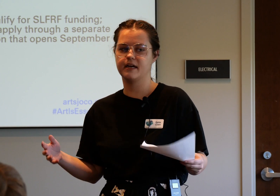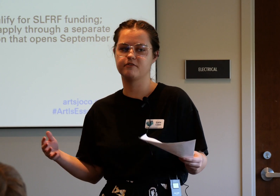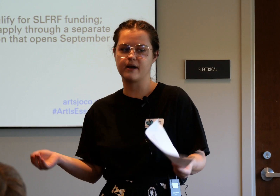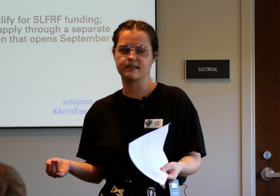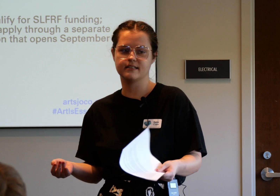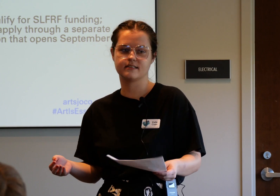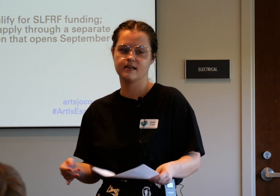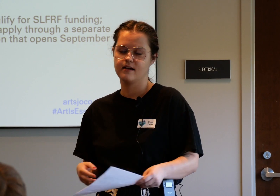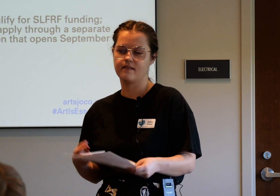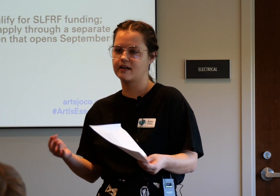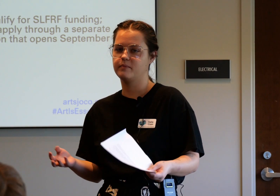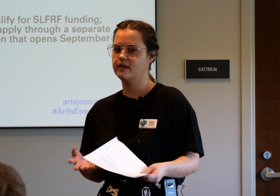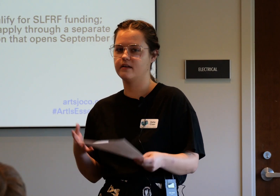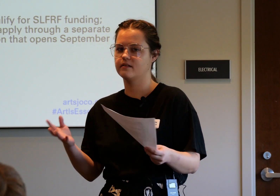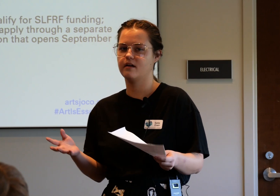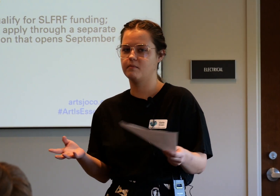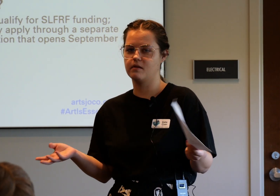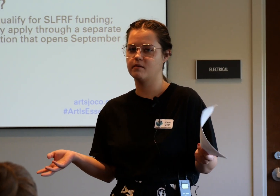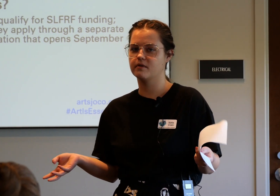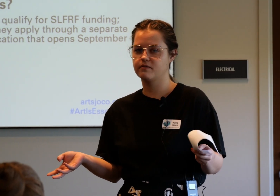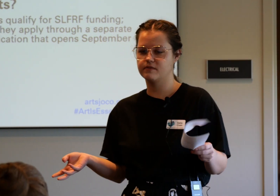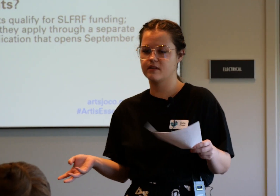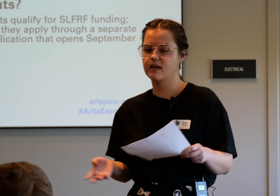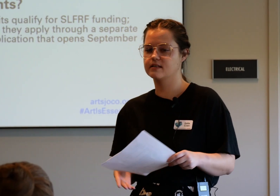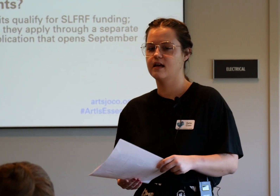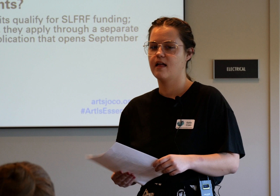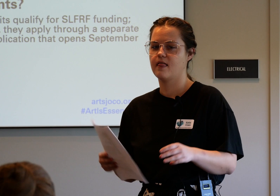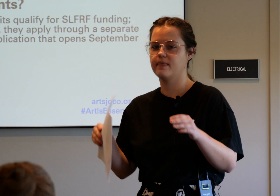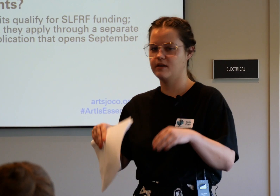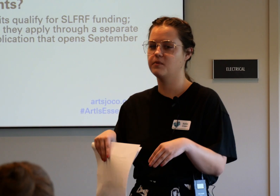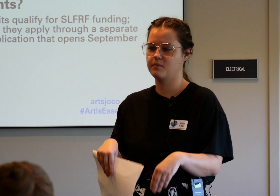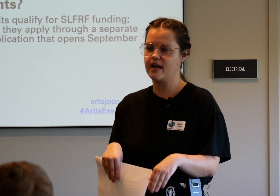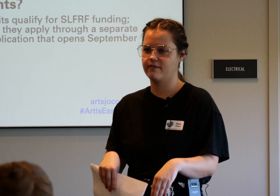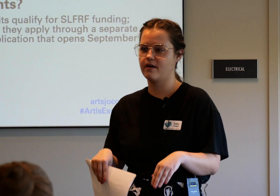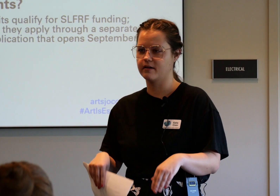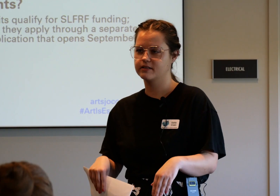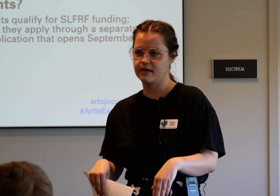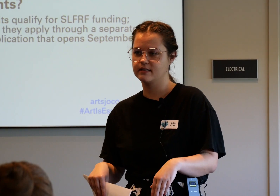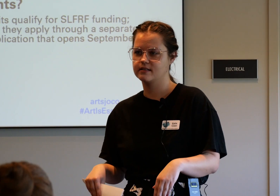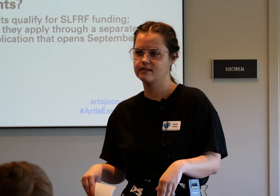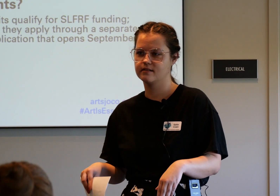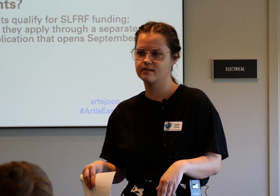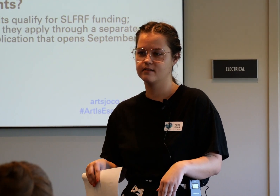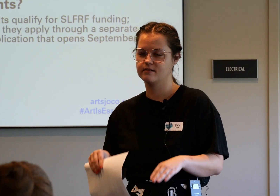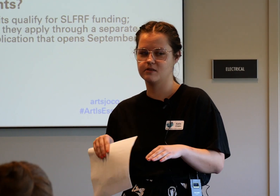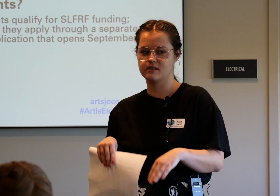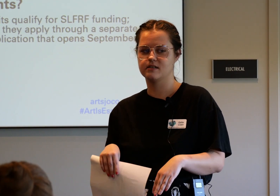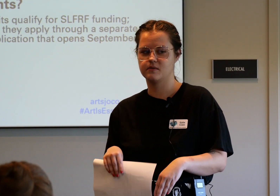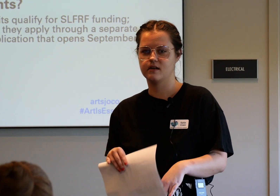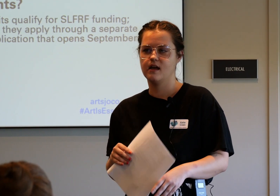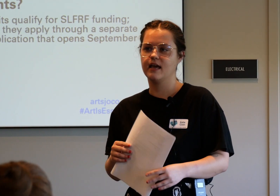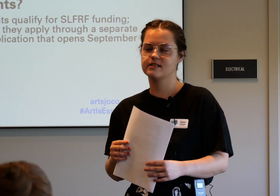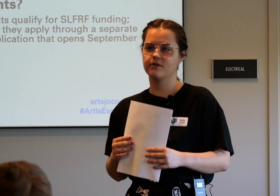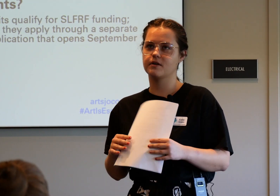your creative practice, and that could be a number of different things, then you would apply for the artist grant, which